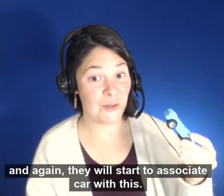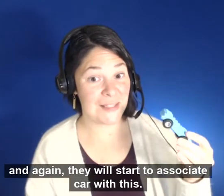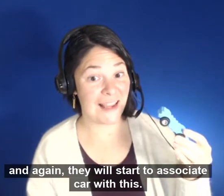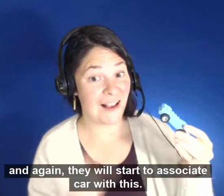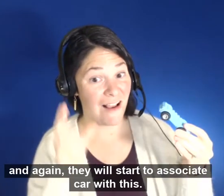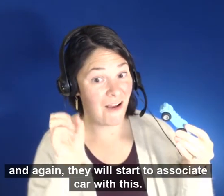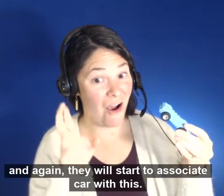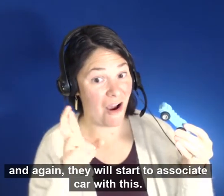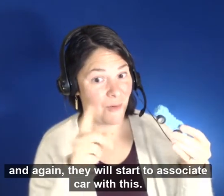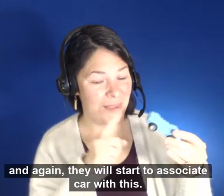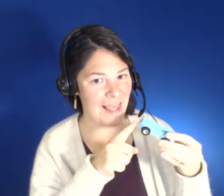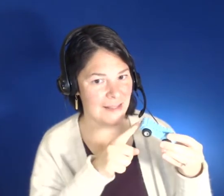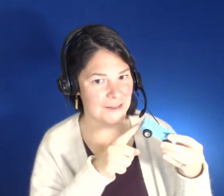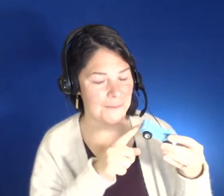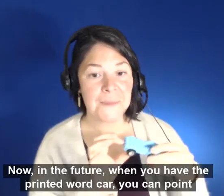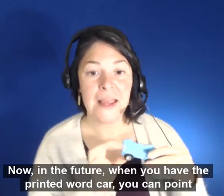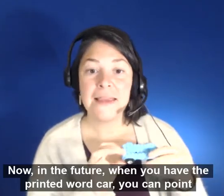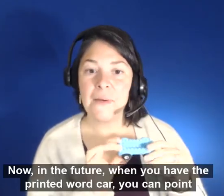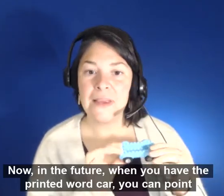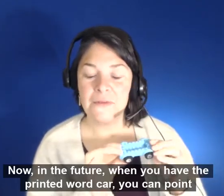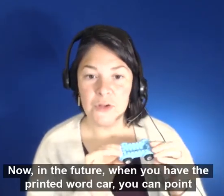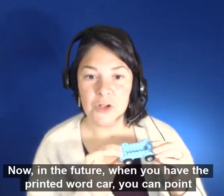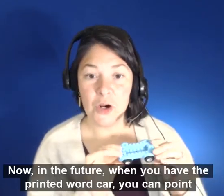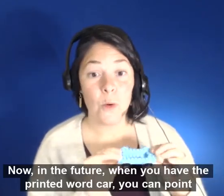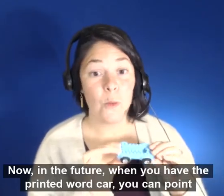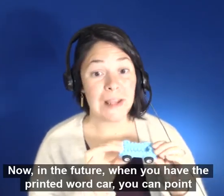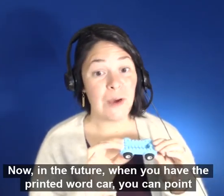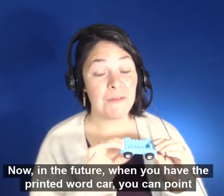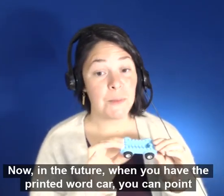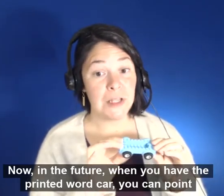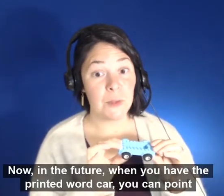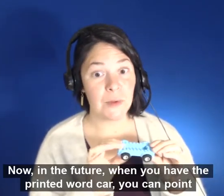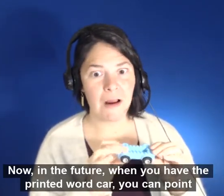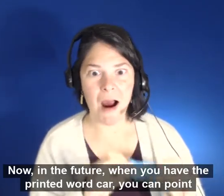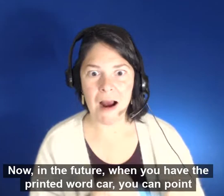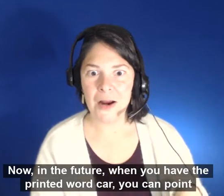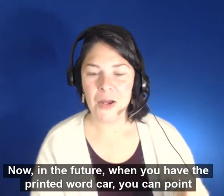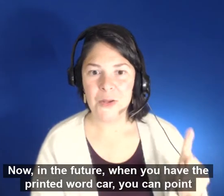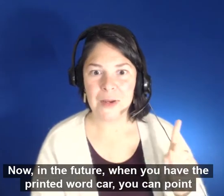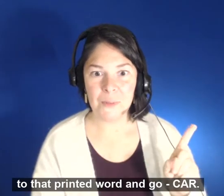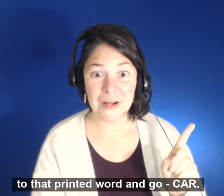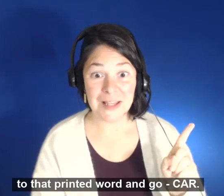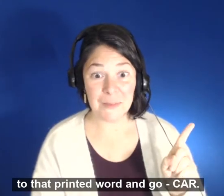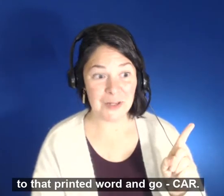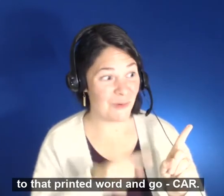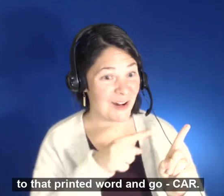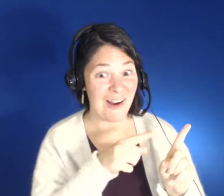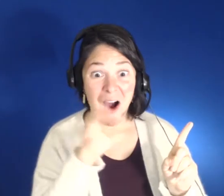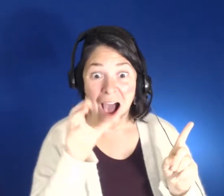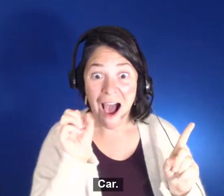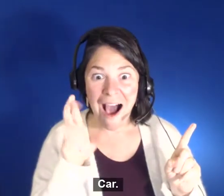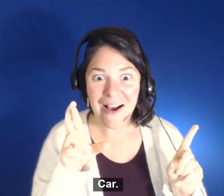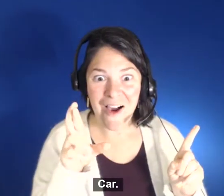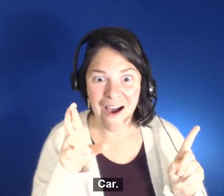associate car with this. Now in the future, when you have the printed word car, you can point to that printed word and go,